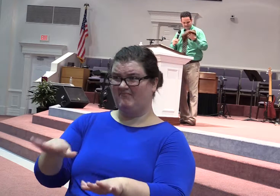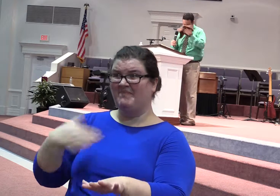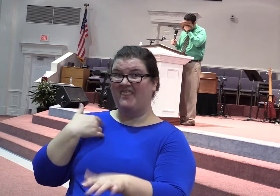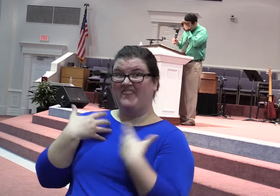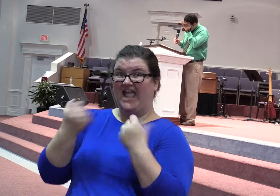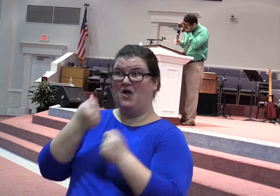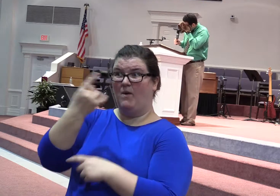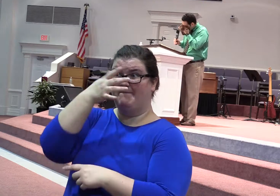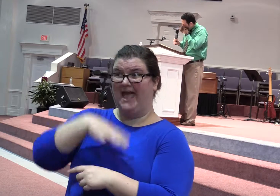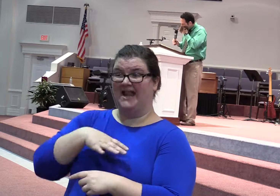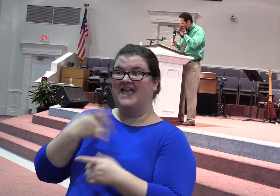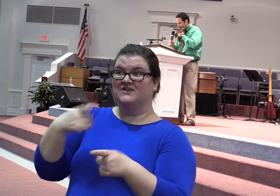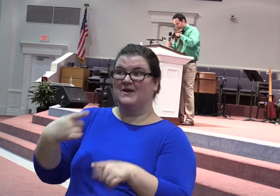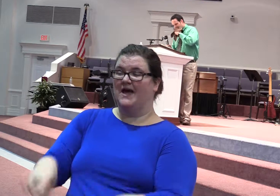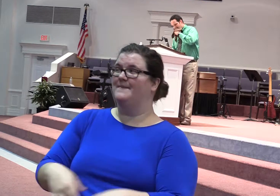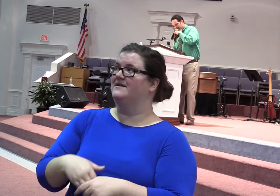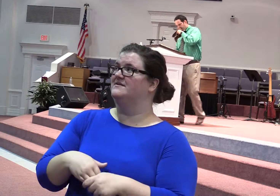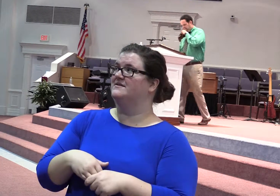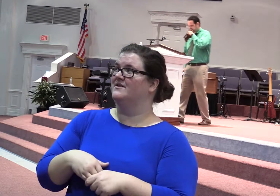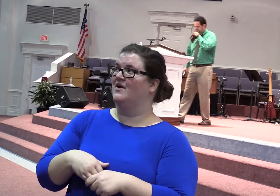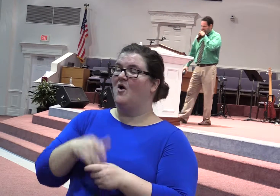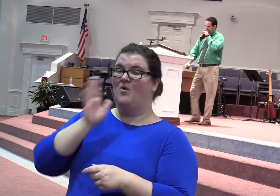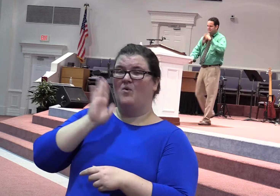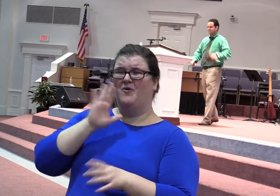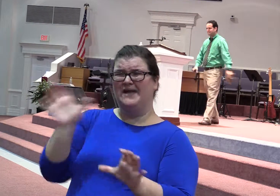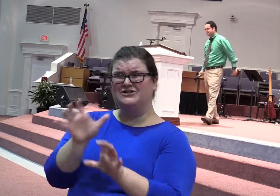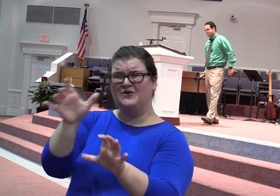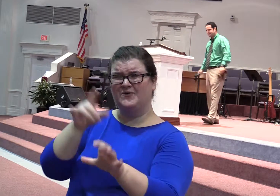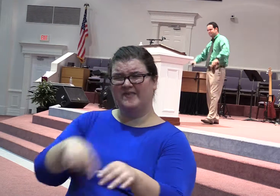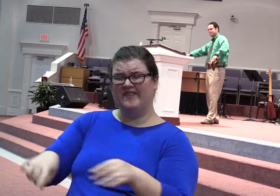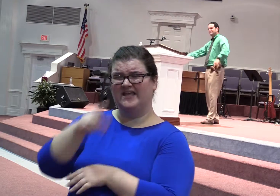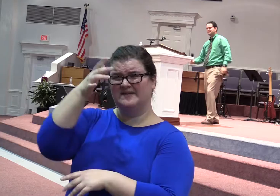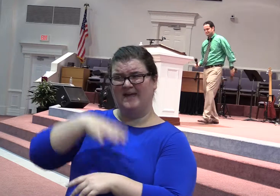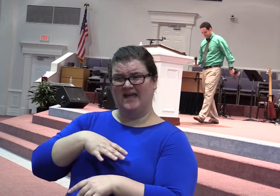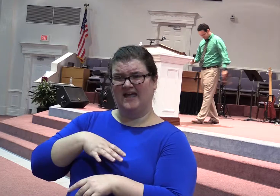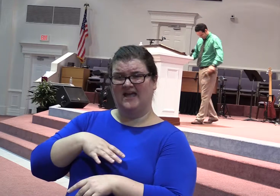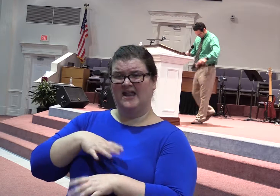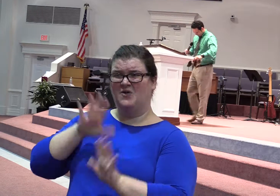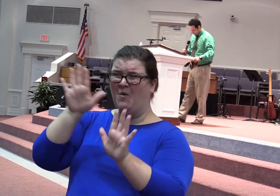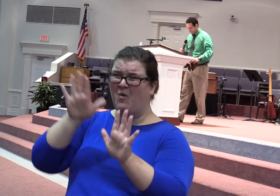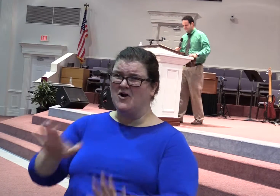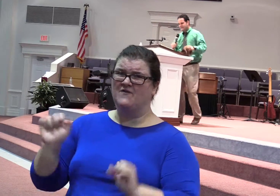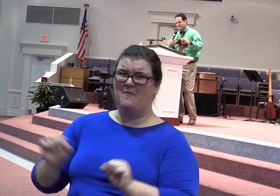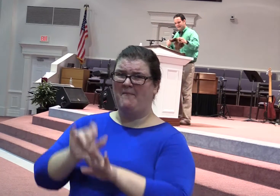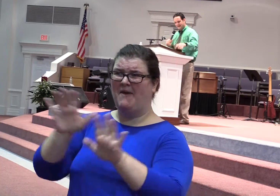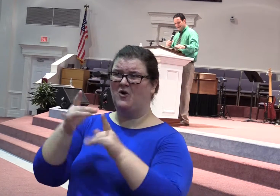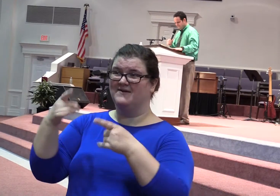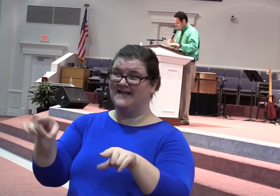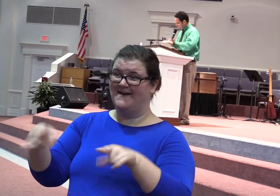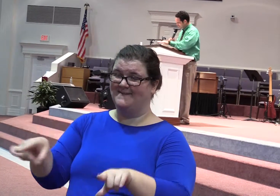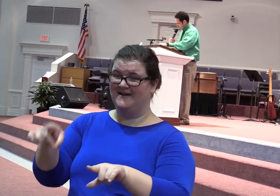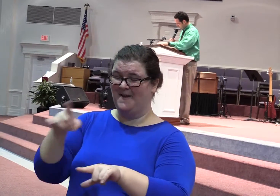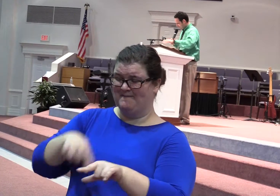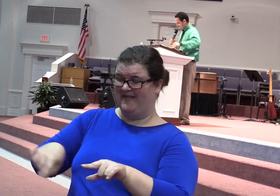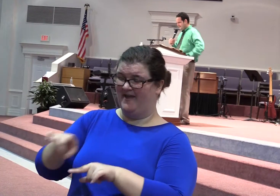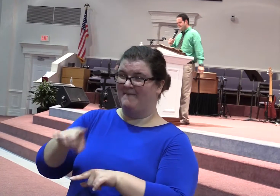man. Say, what shall we do to these men? For that indeed a notable miracle has been done by them is